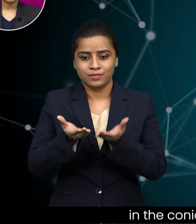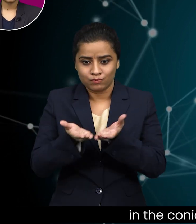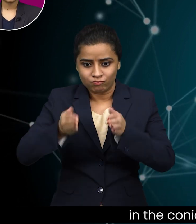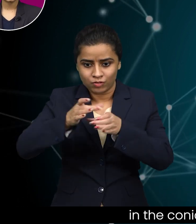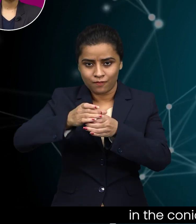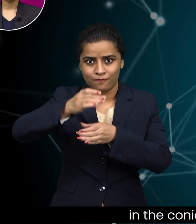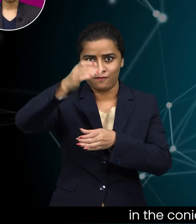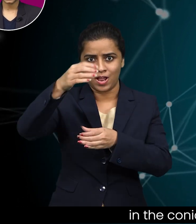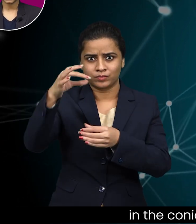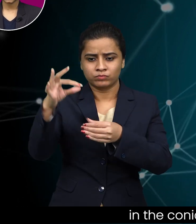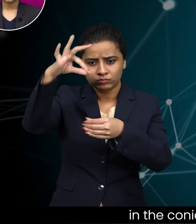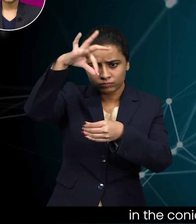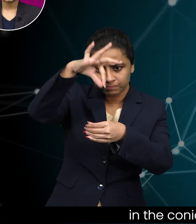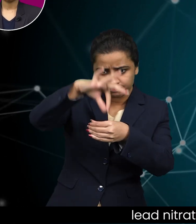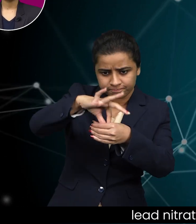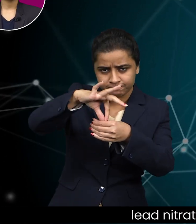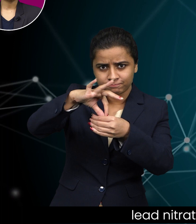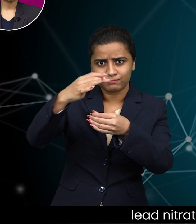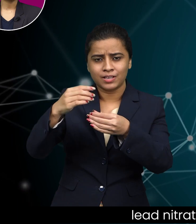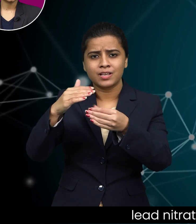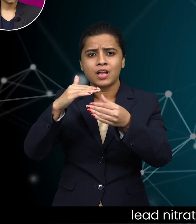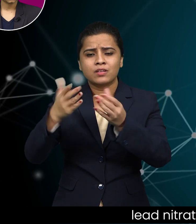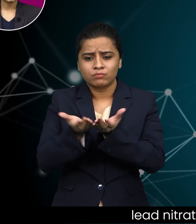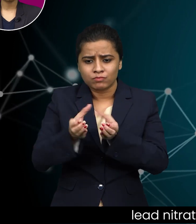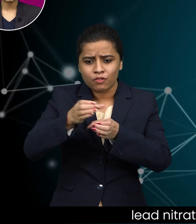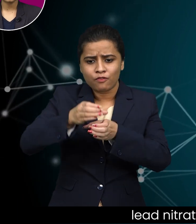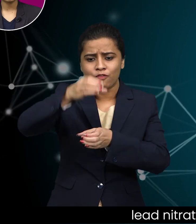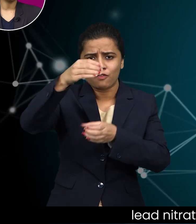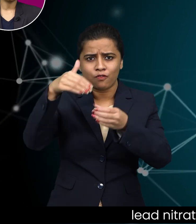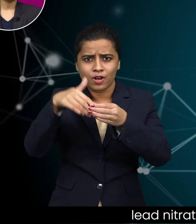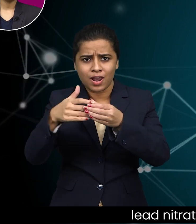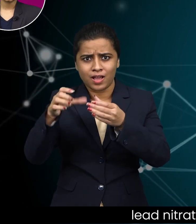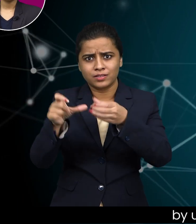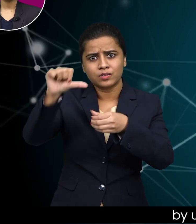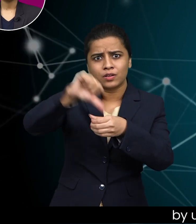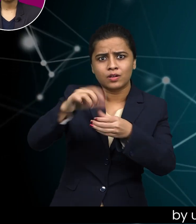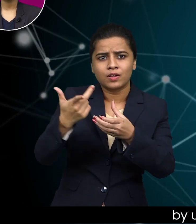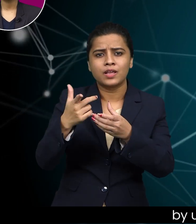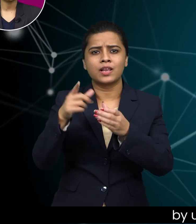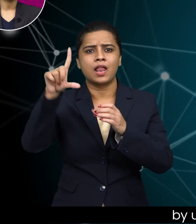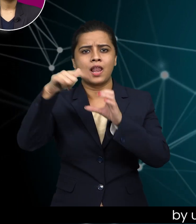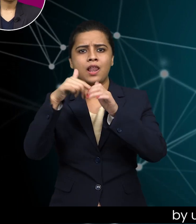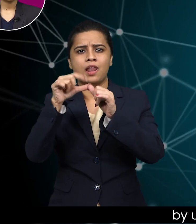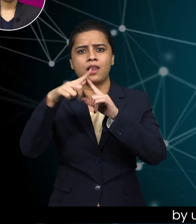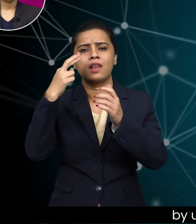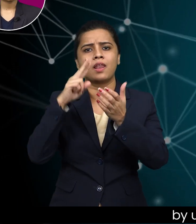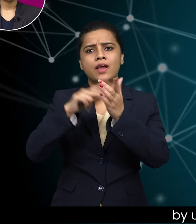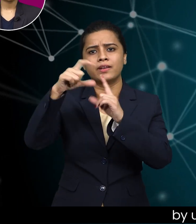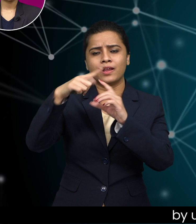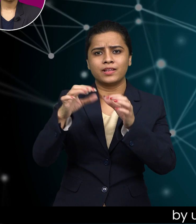flask containing lead nitrate solution carefully by using thread